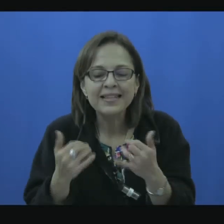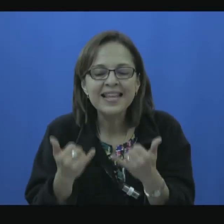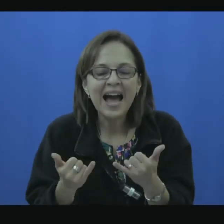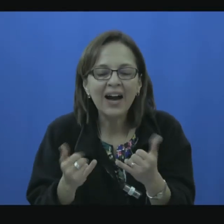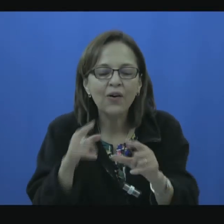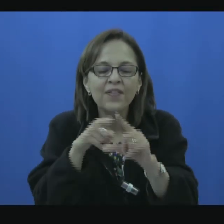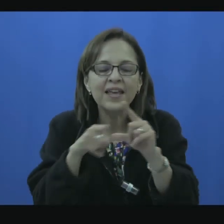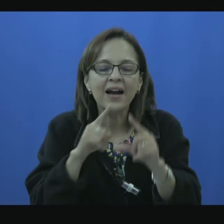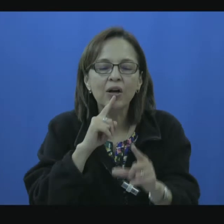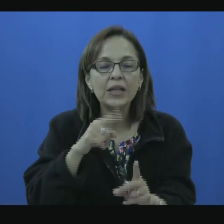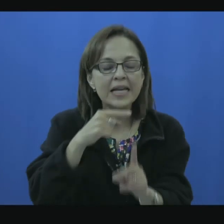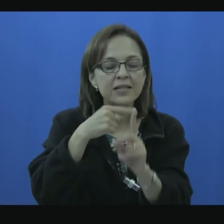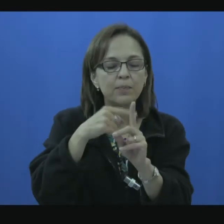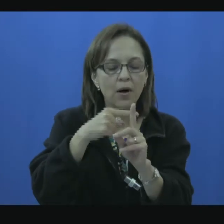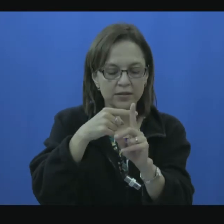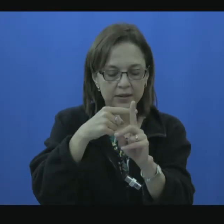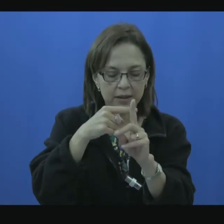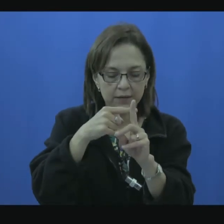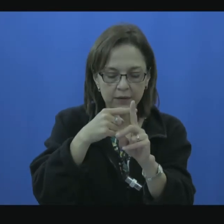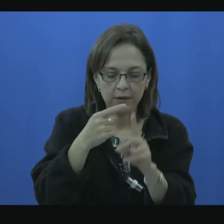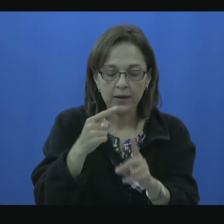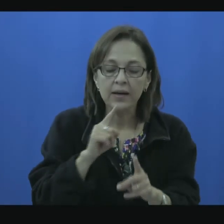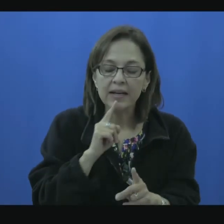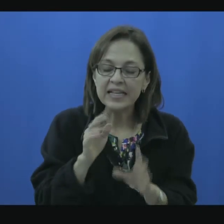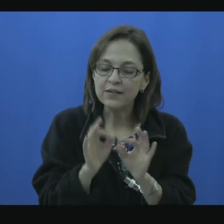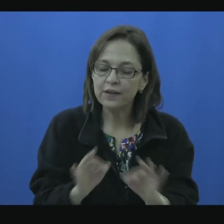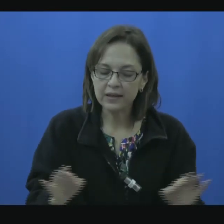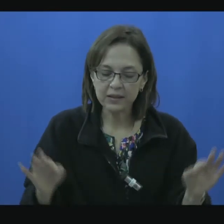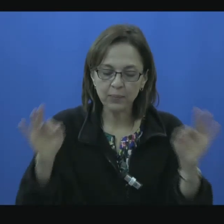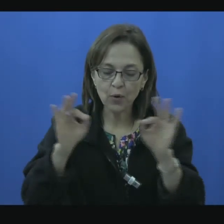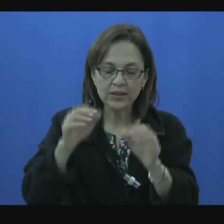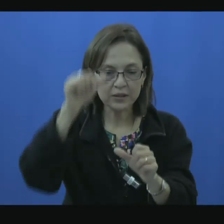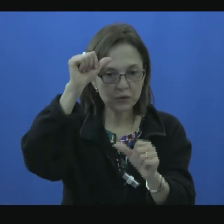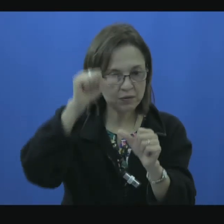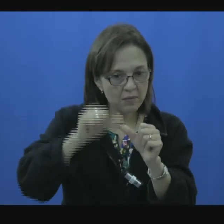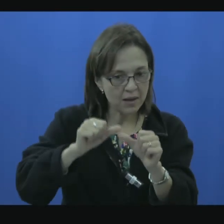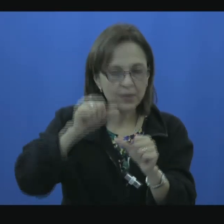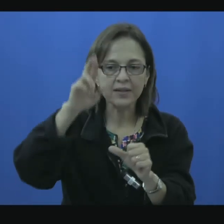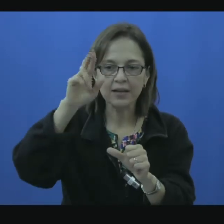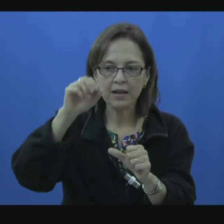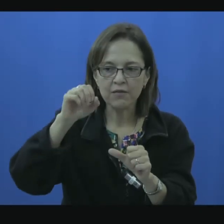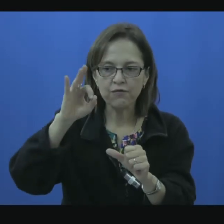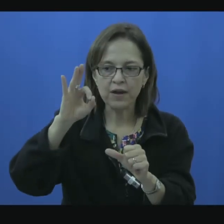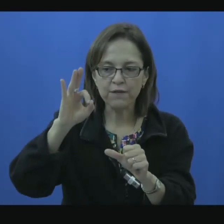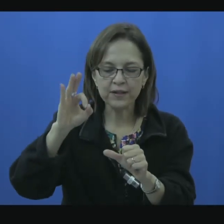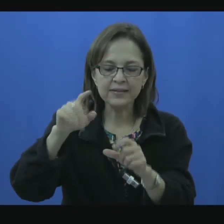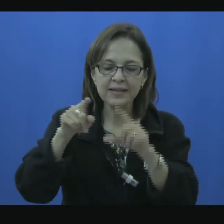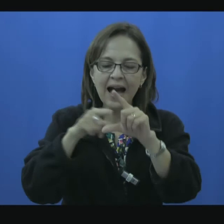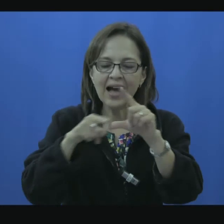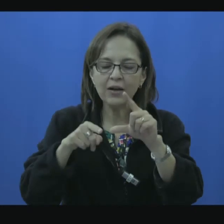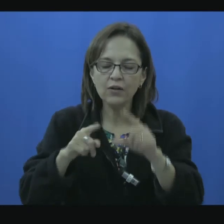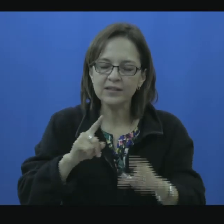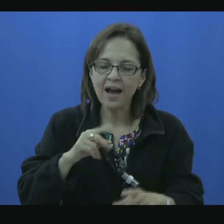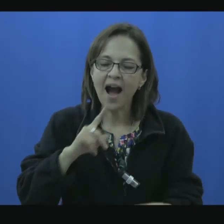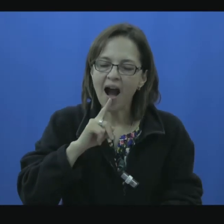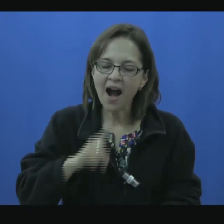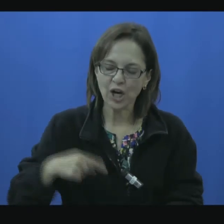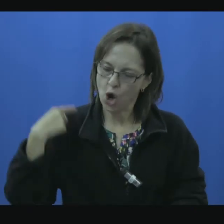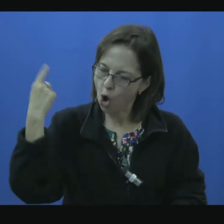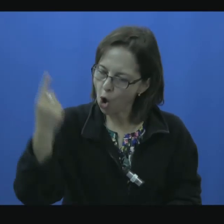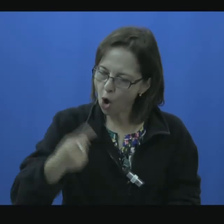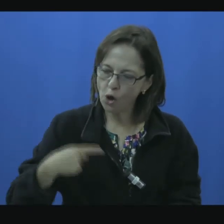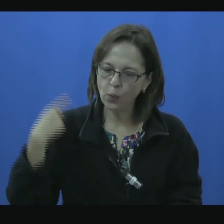But now the angle is positive. It's very important to remember that reference angles